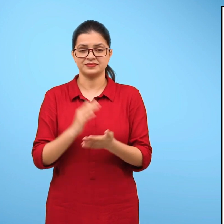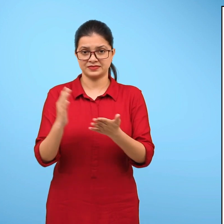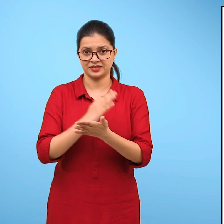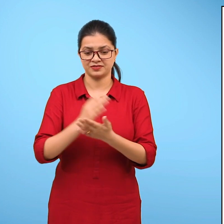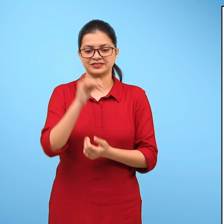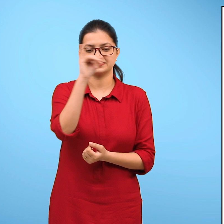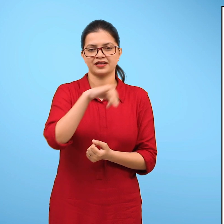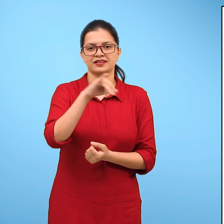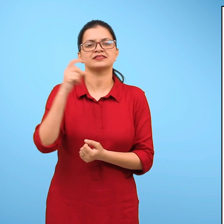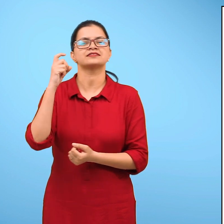Page 67.